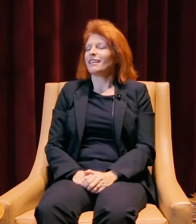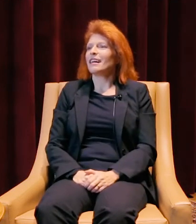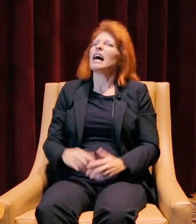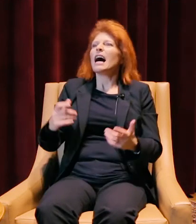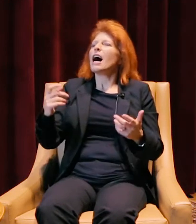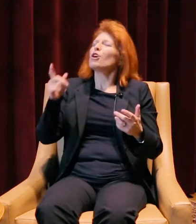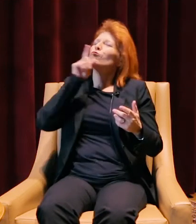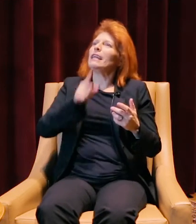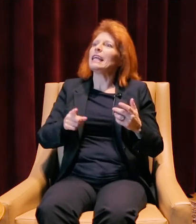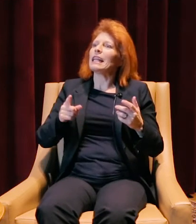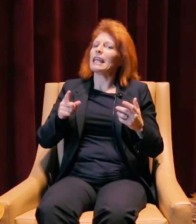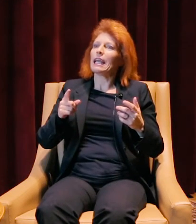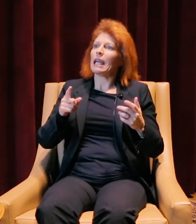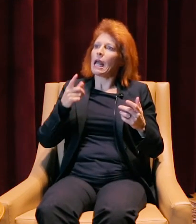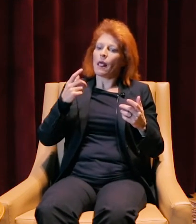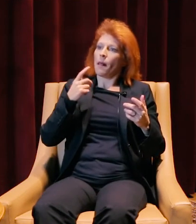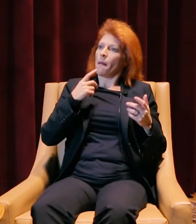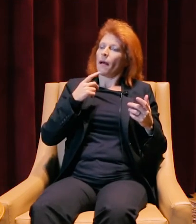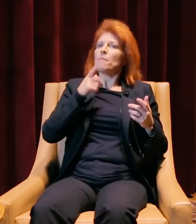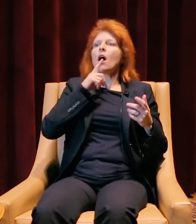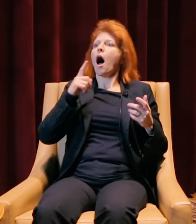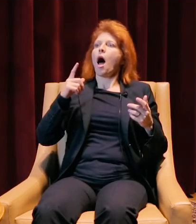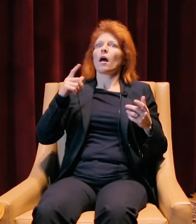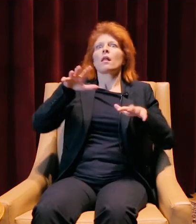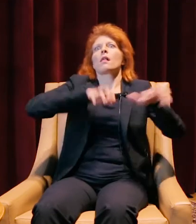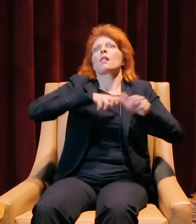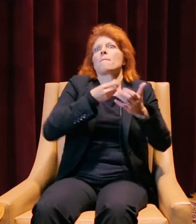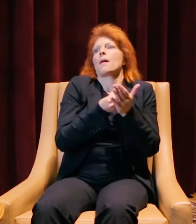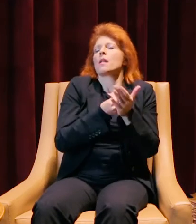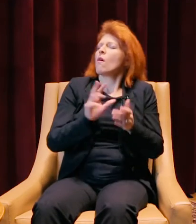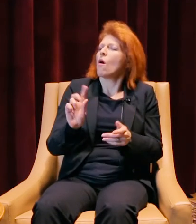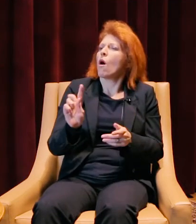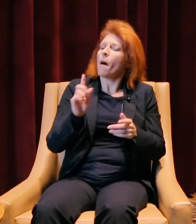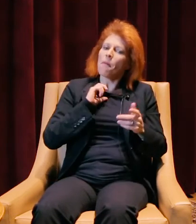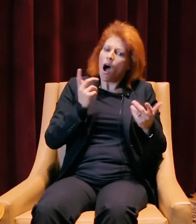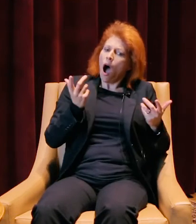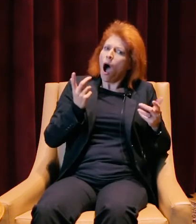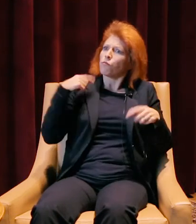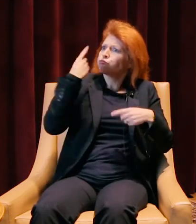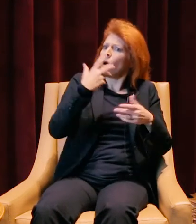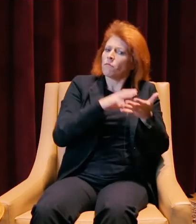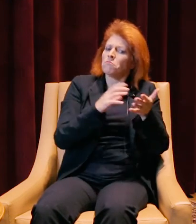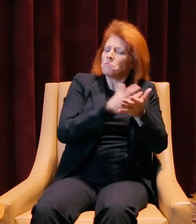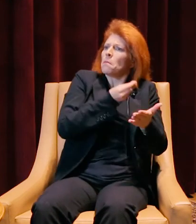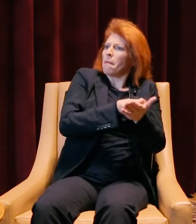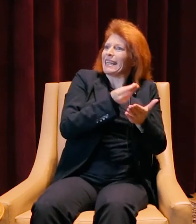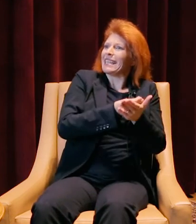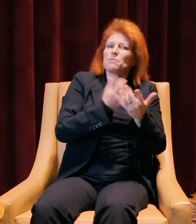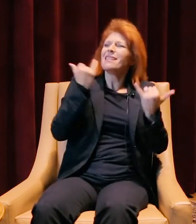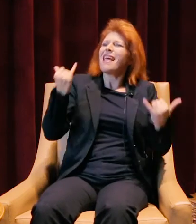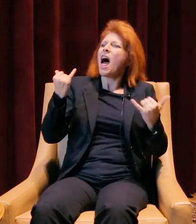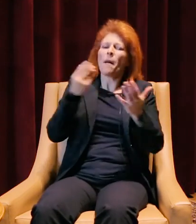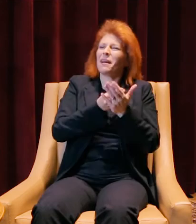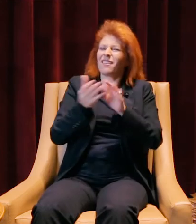I've kind of gotten the riches. I'm not a rich man, but I've kind of gotten the financial remuneration along the way. So it's not about making